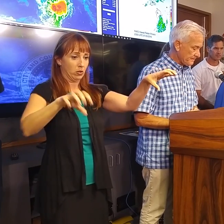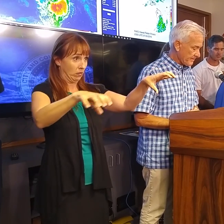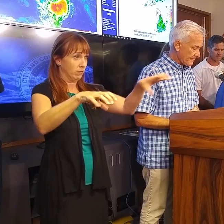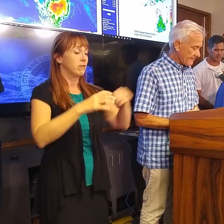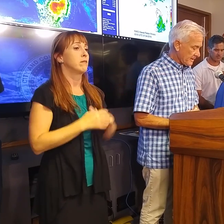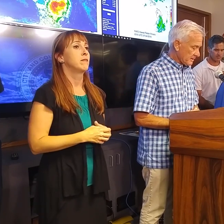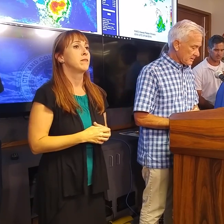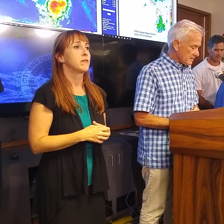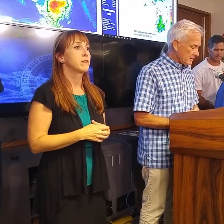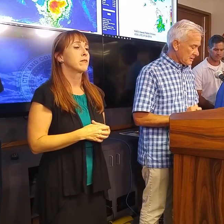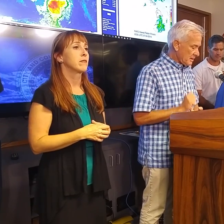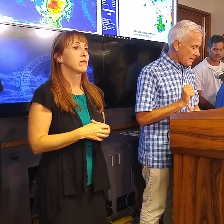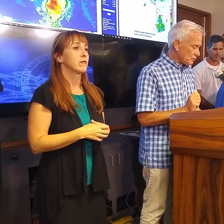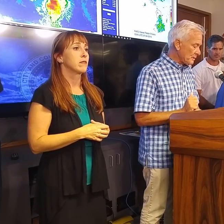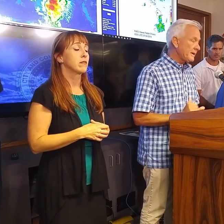Oahu.